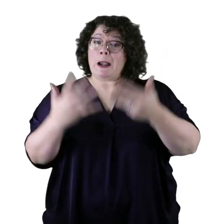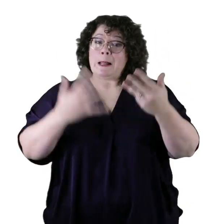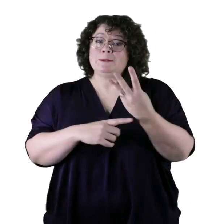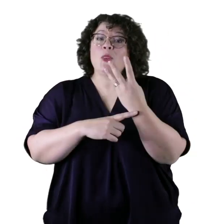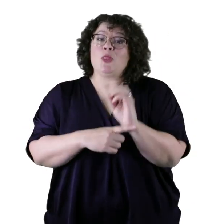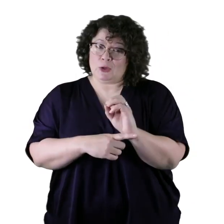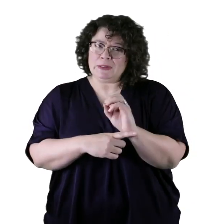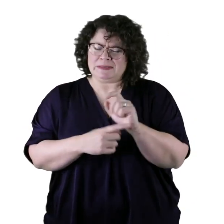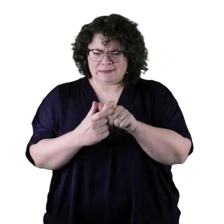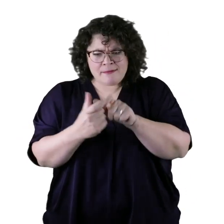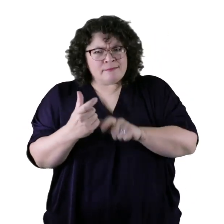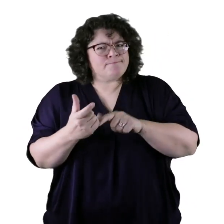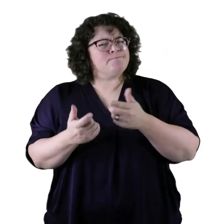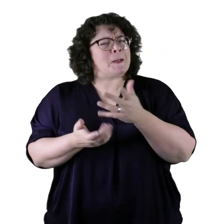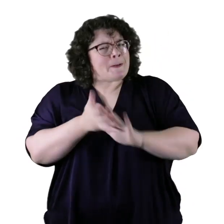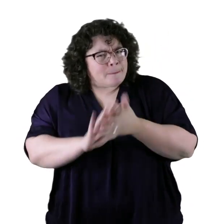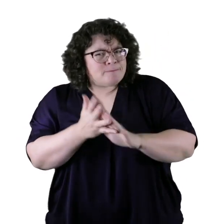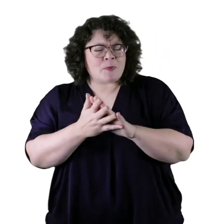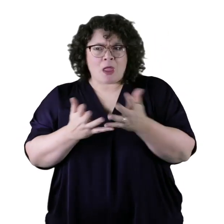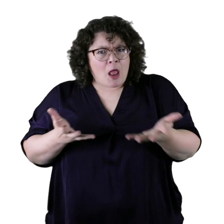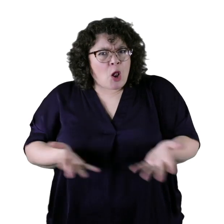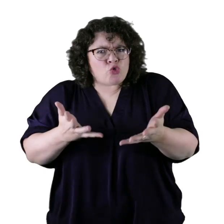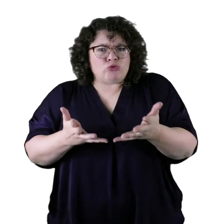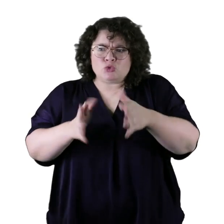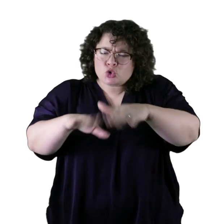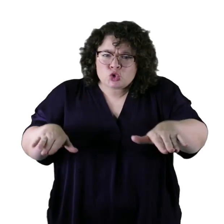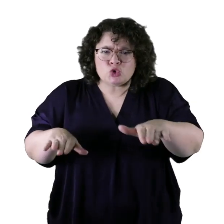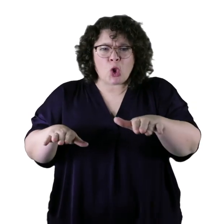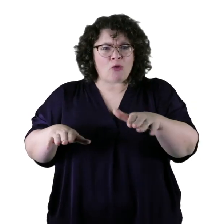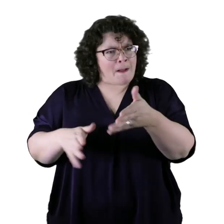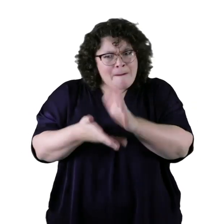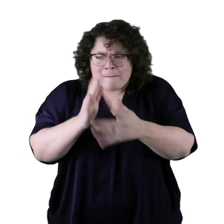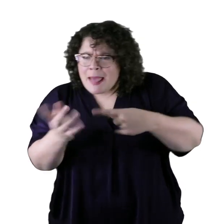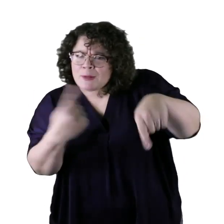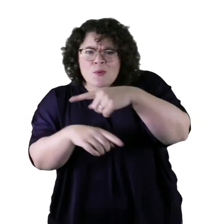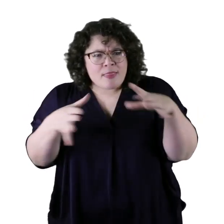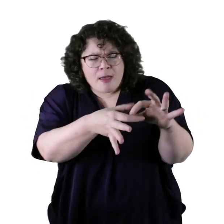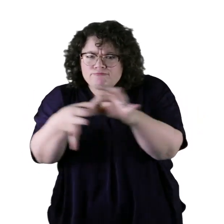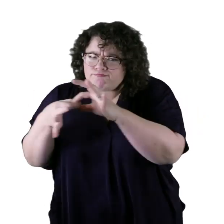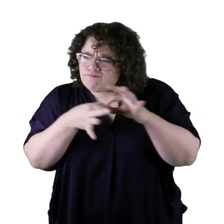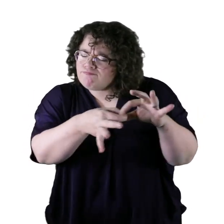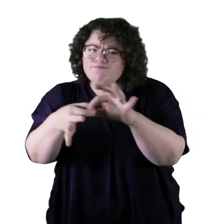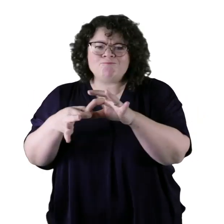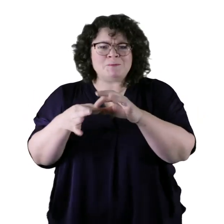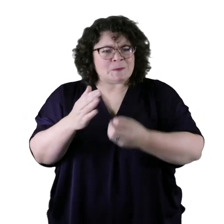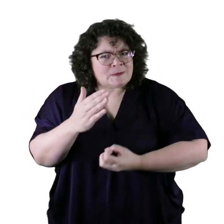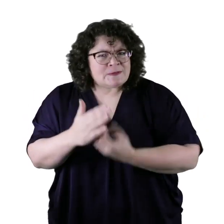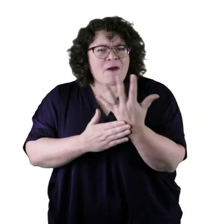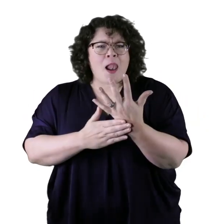a datblygu sgiliau cyfrif, paru a didoli. Pwy yw eich hoff gymeriad?